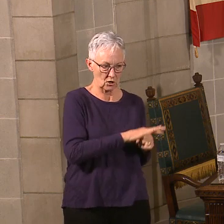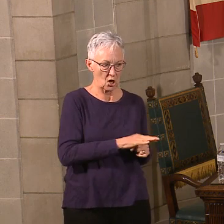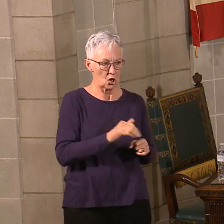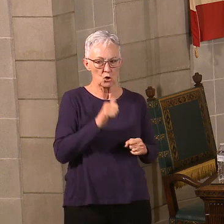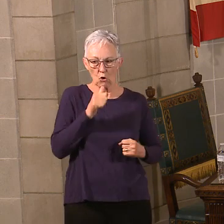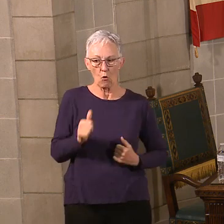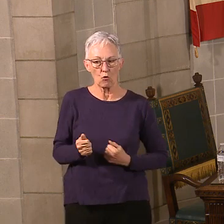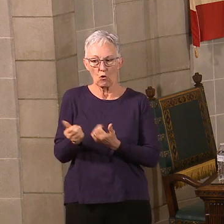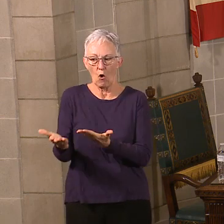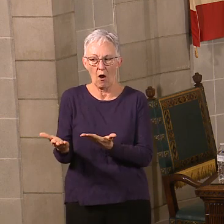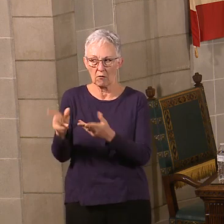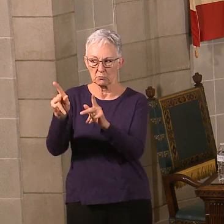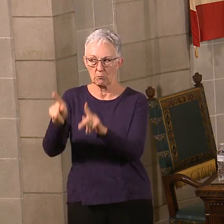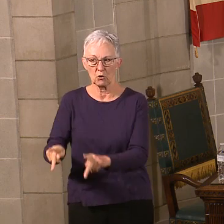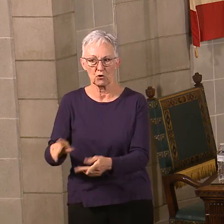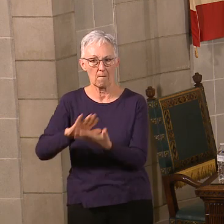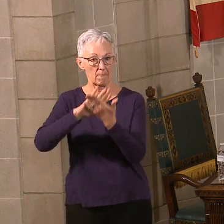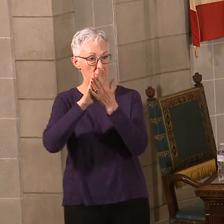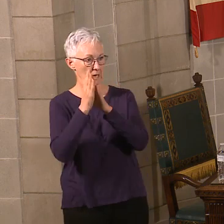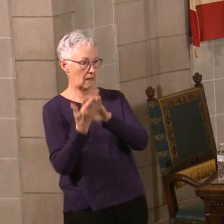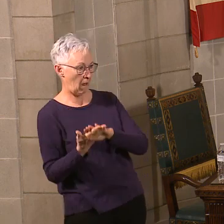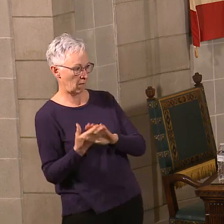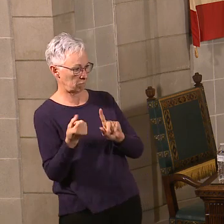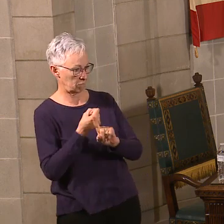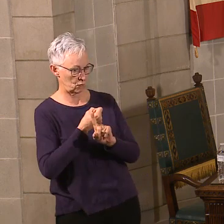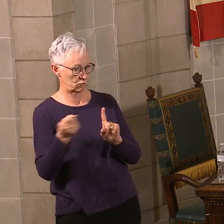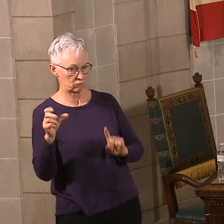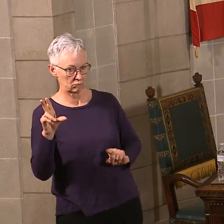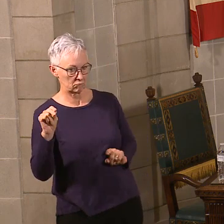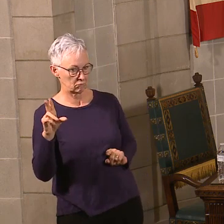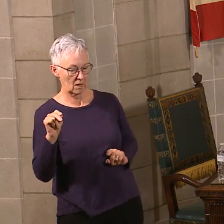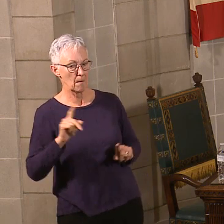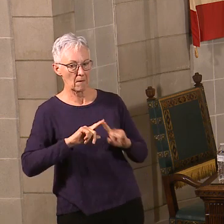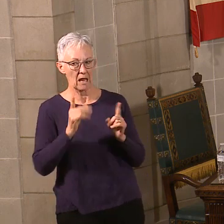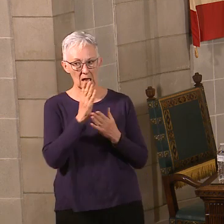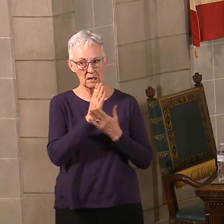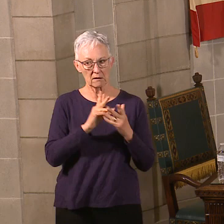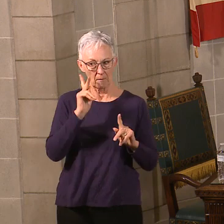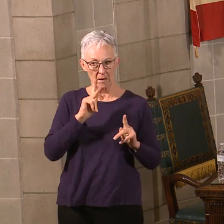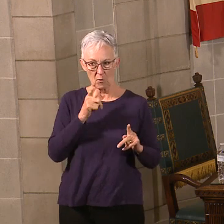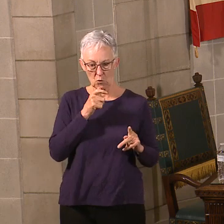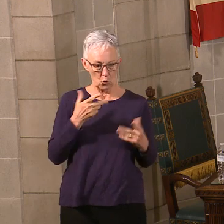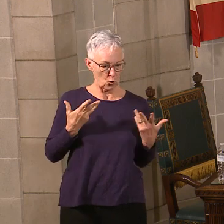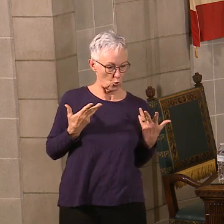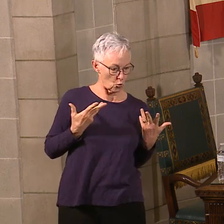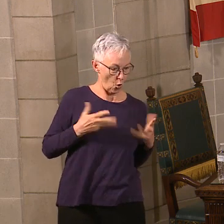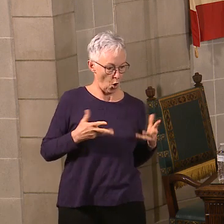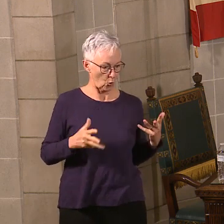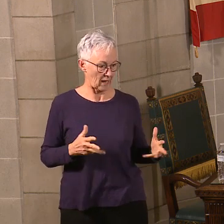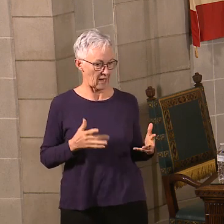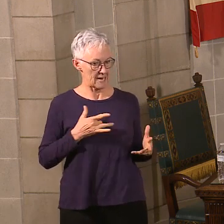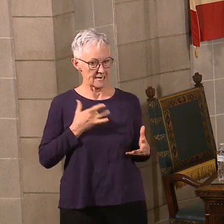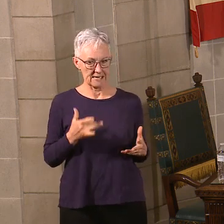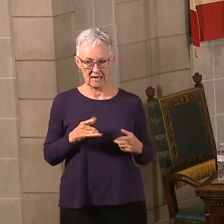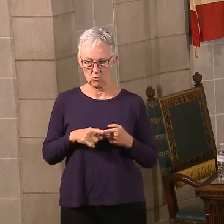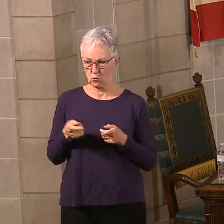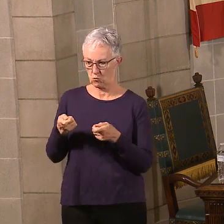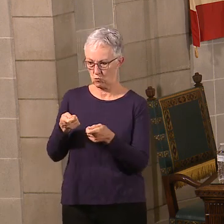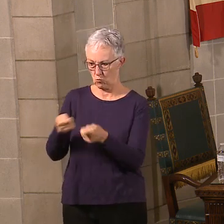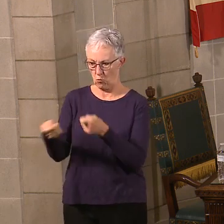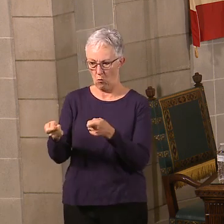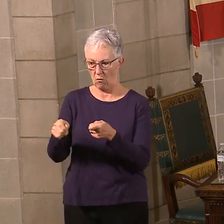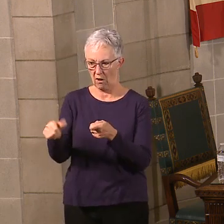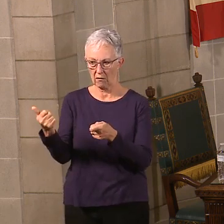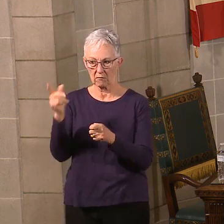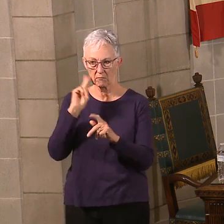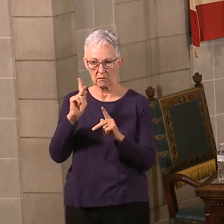abuse. However, those who choose to use violence as a way to control their partner do take advantage of